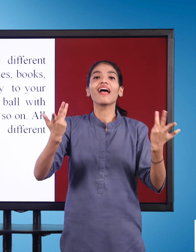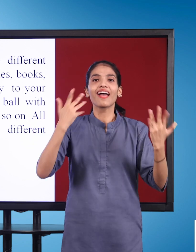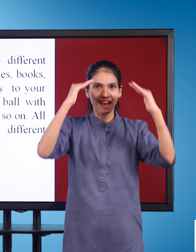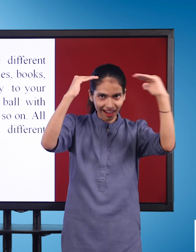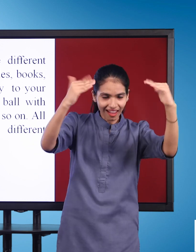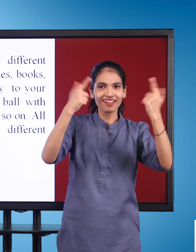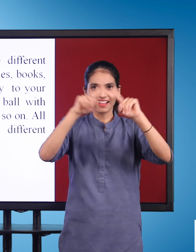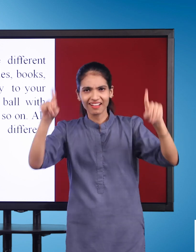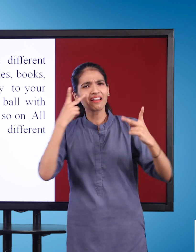shapes.